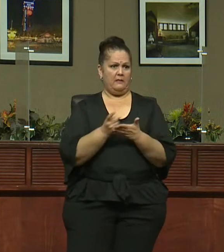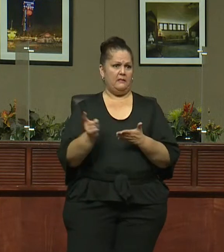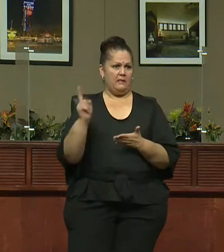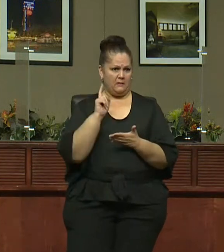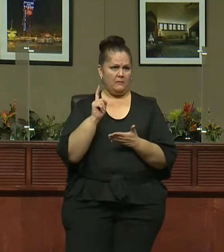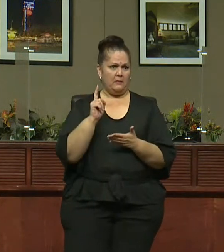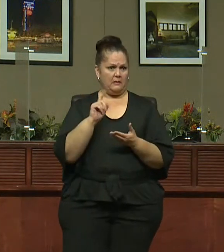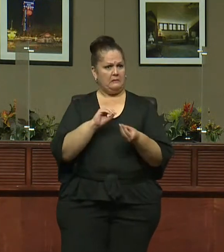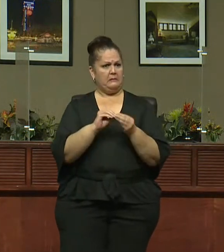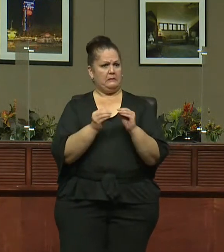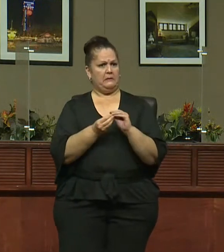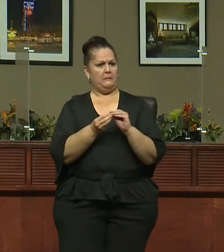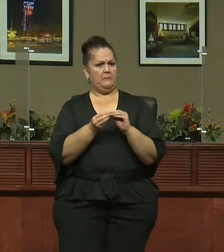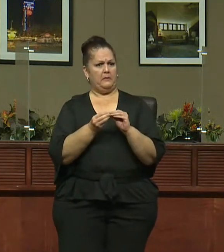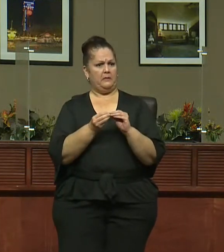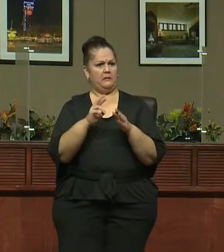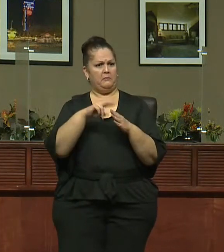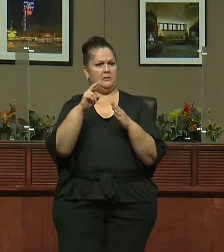Numbers